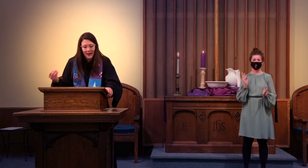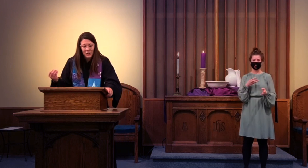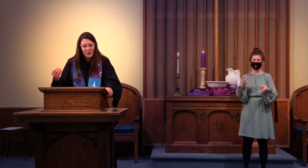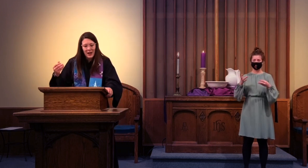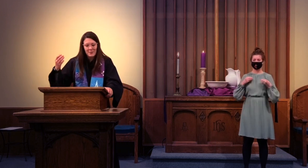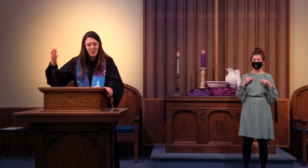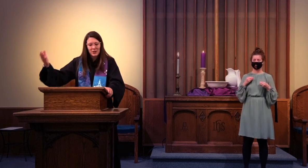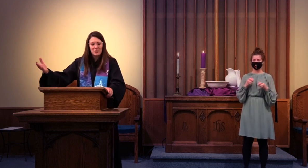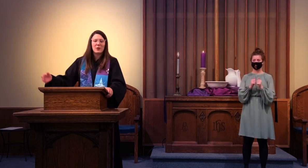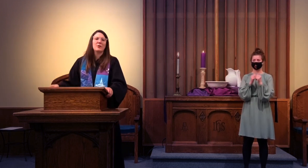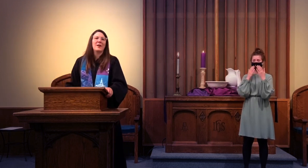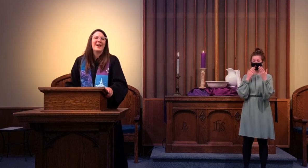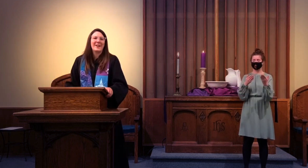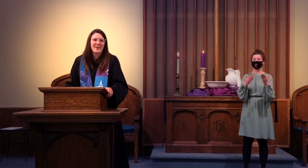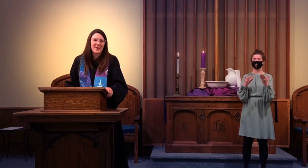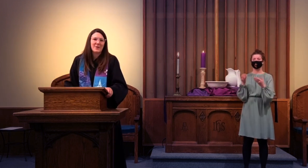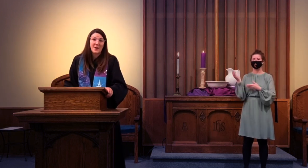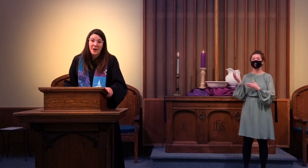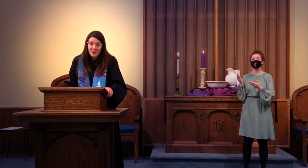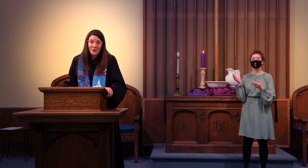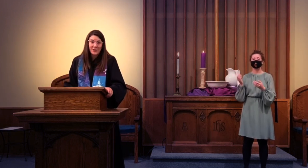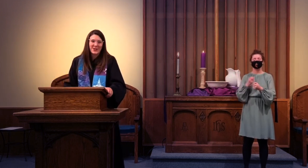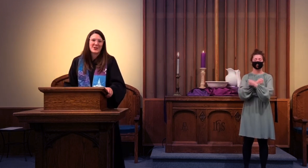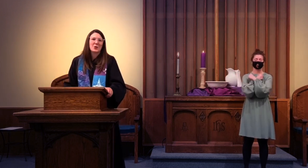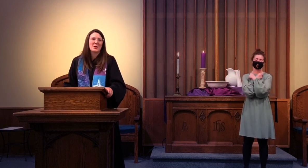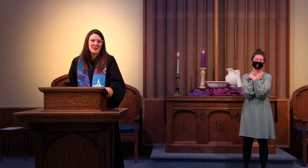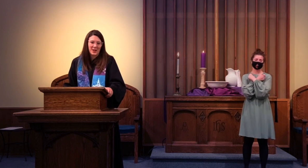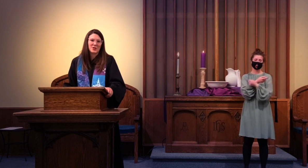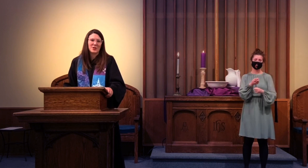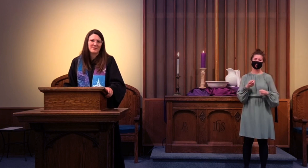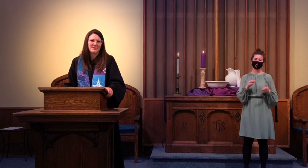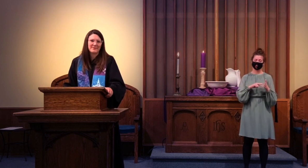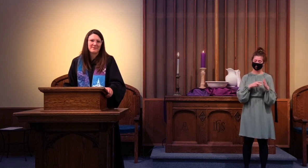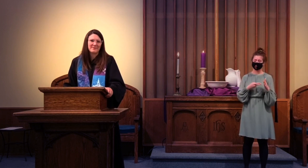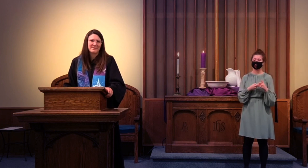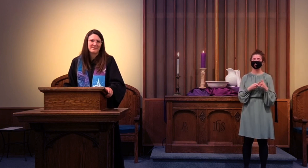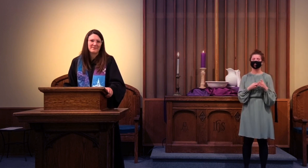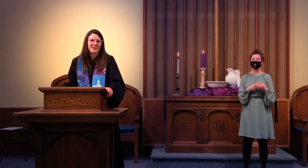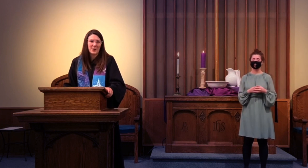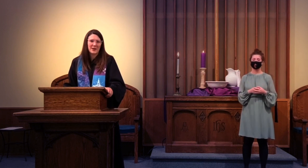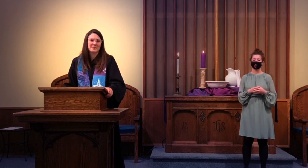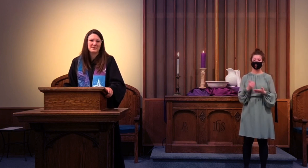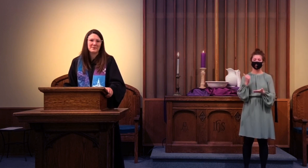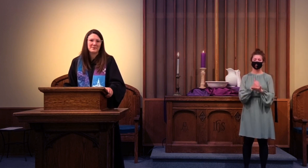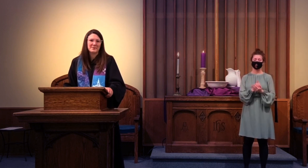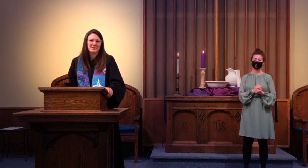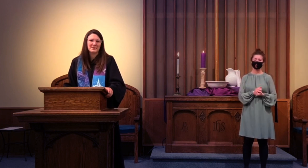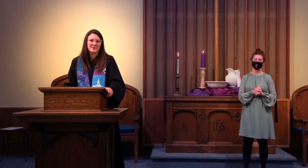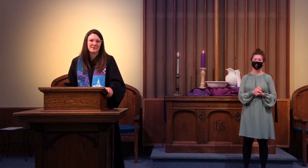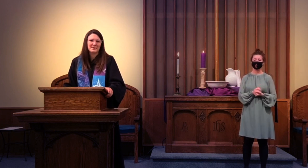with gratitude, and may we serve and love others with intention. Amen.